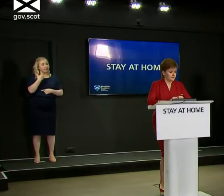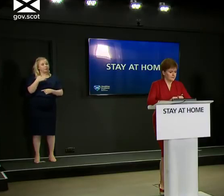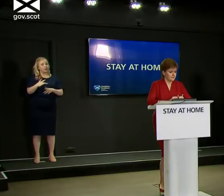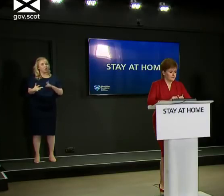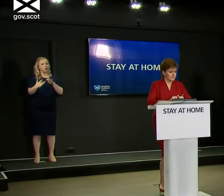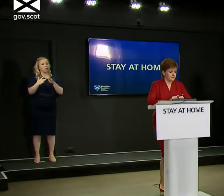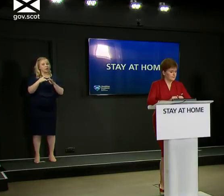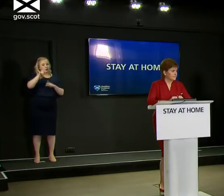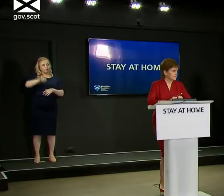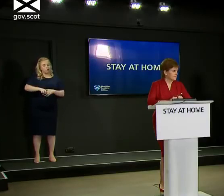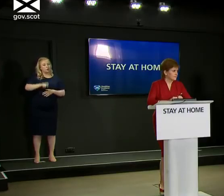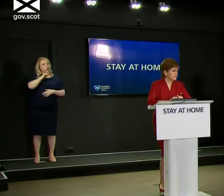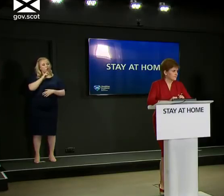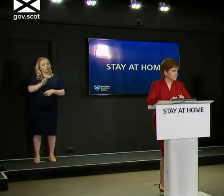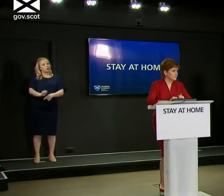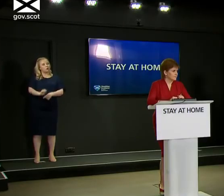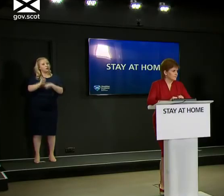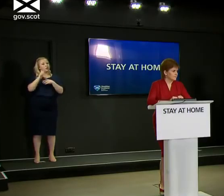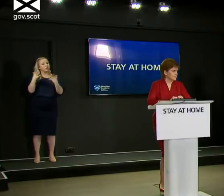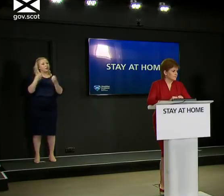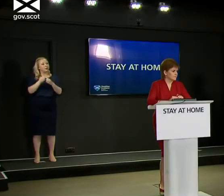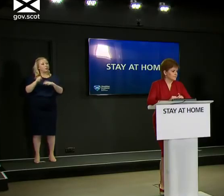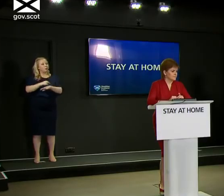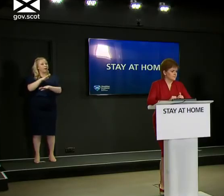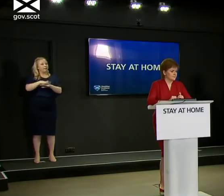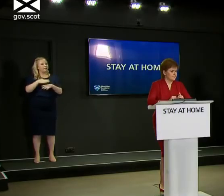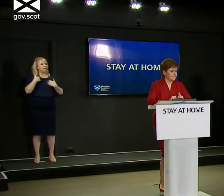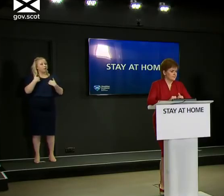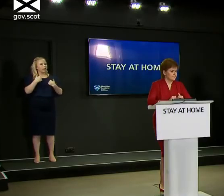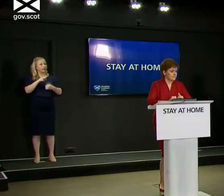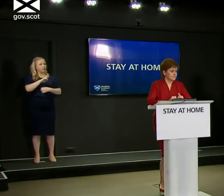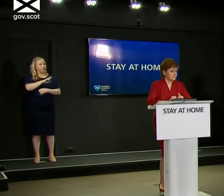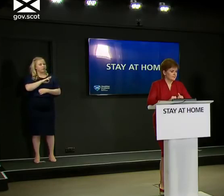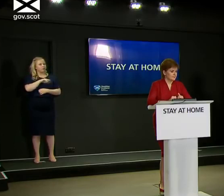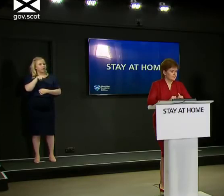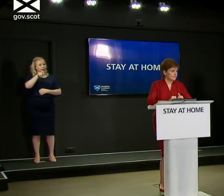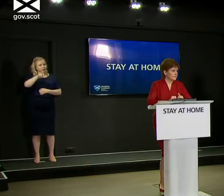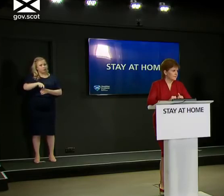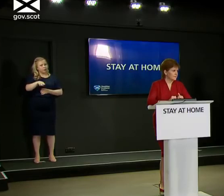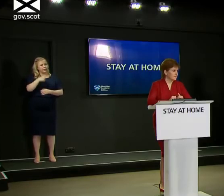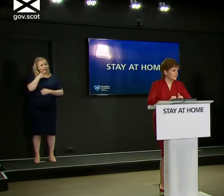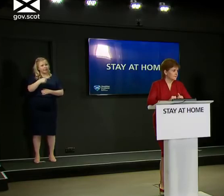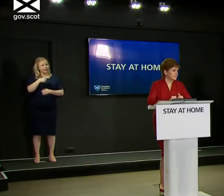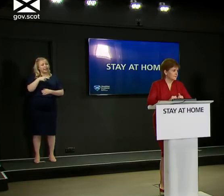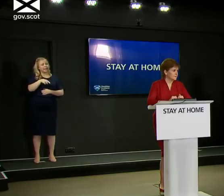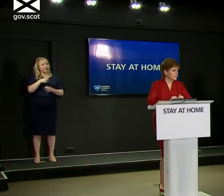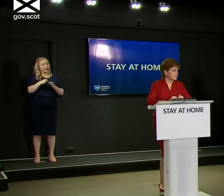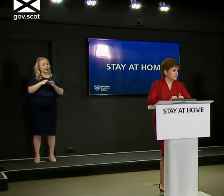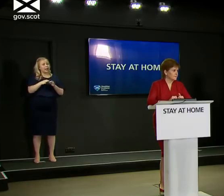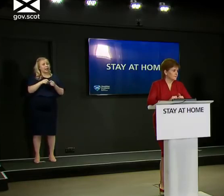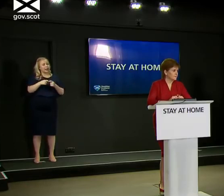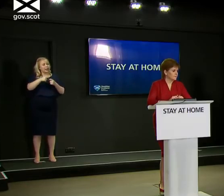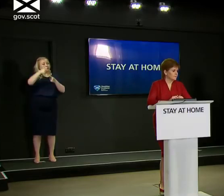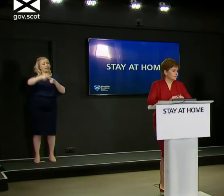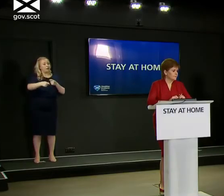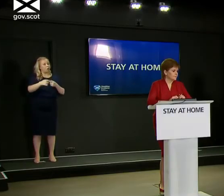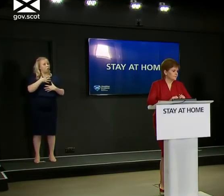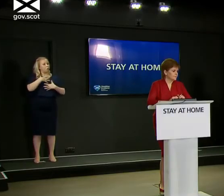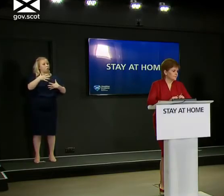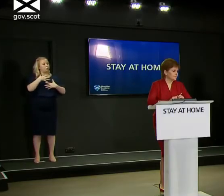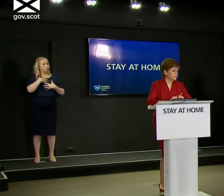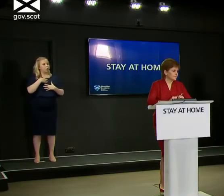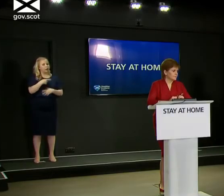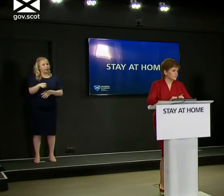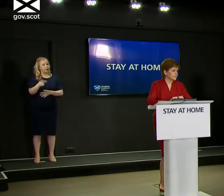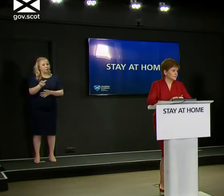reader who's shielding with his wife for health reasons. He says that this extension came as a shock and that they're